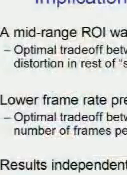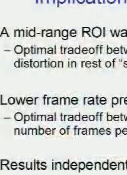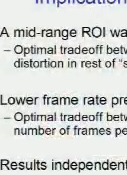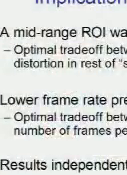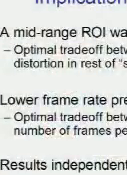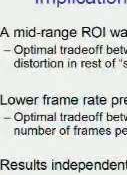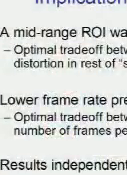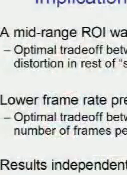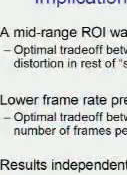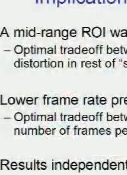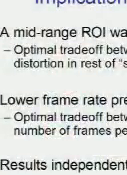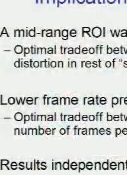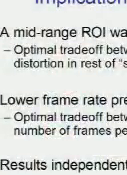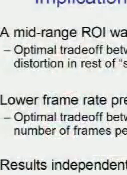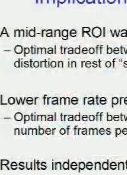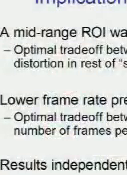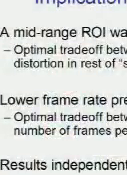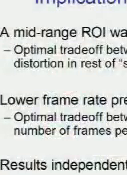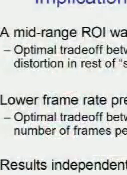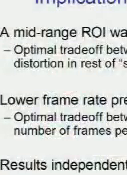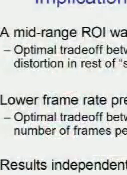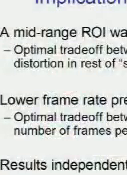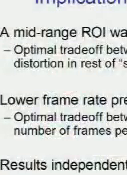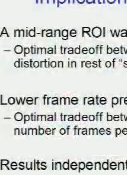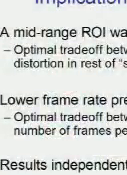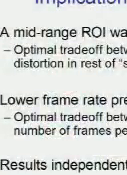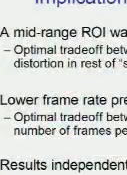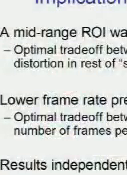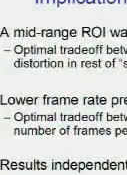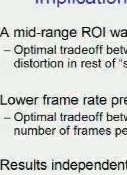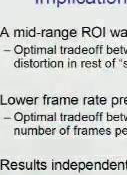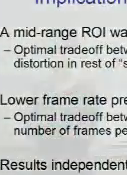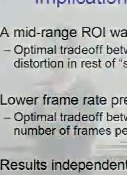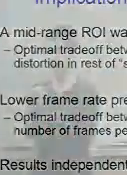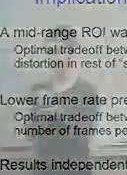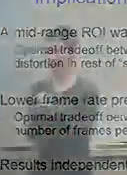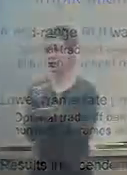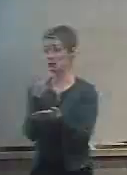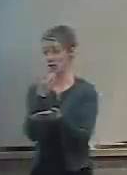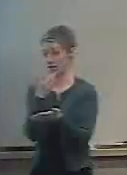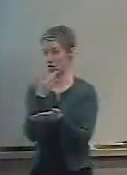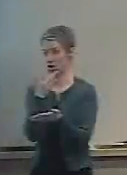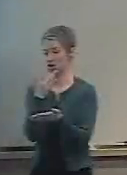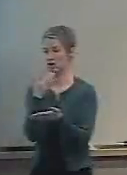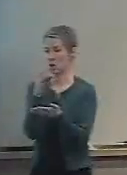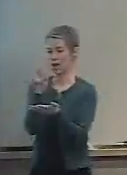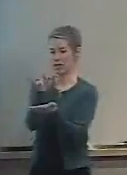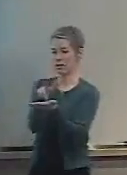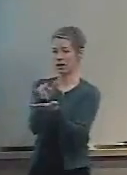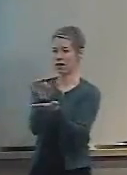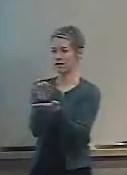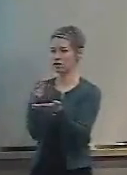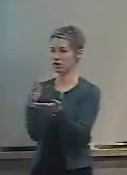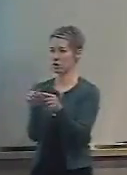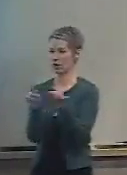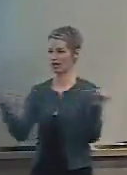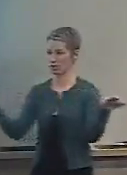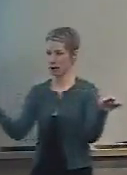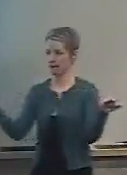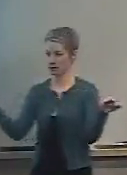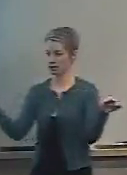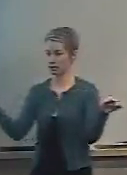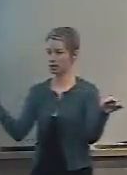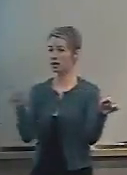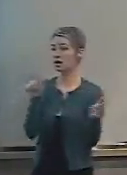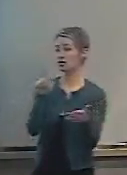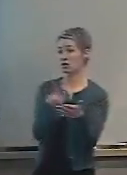Oops. So the mid-range ROI was preferred, sort of between the two extremes. The frame rate,